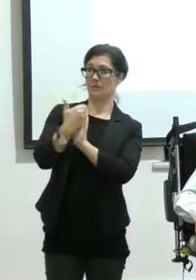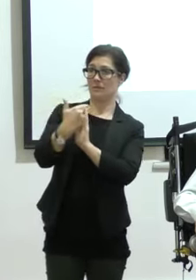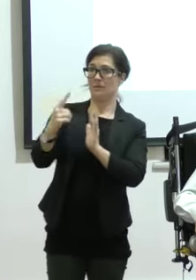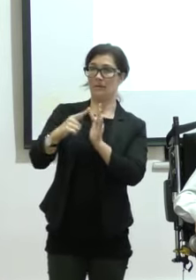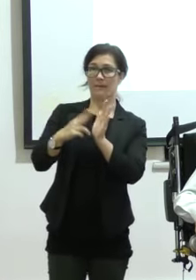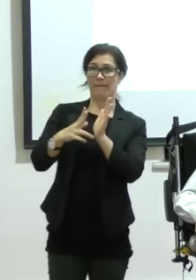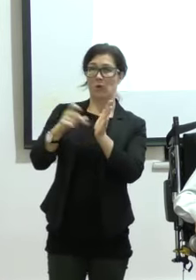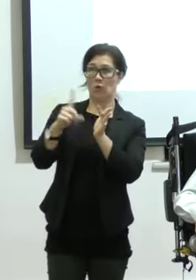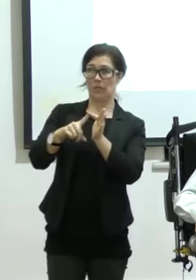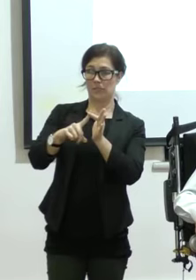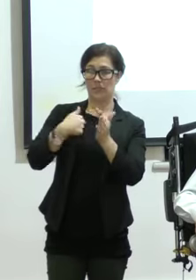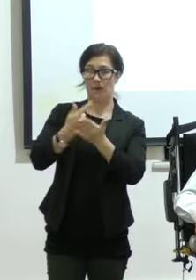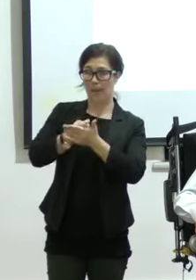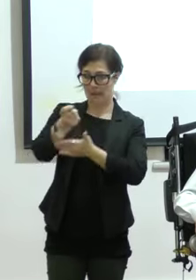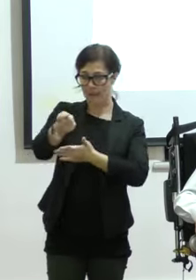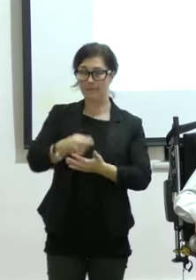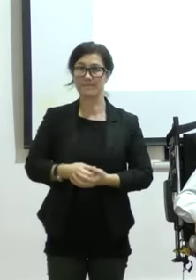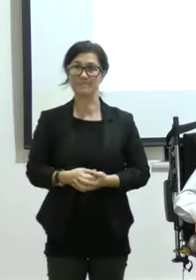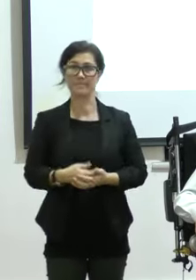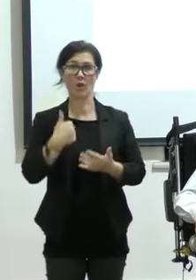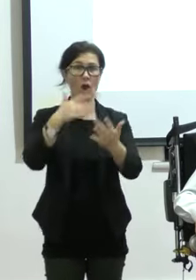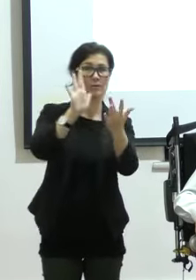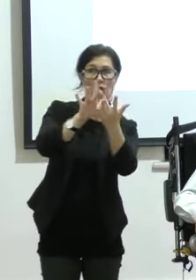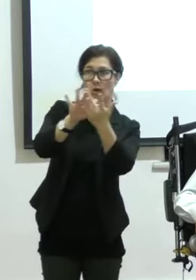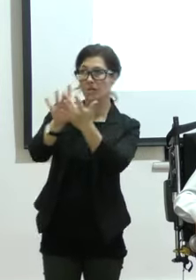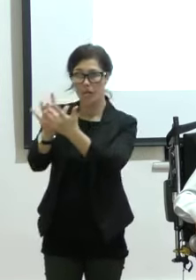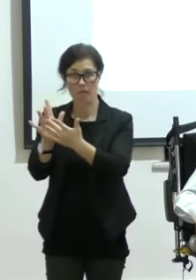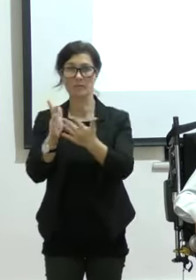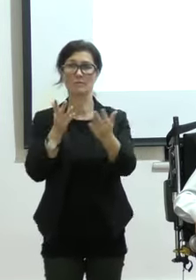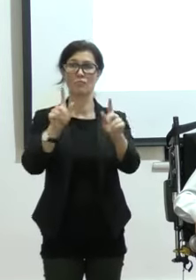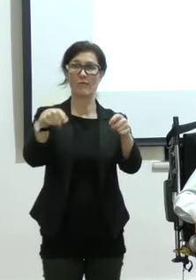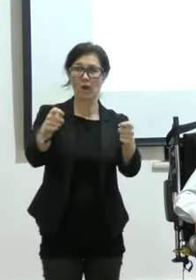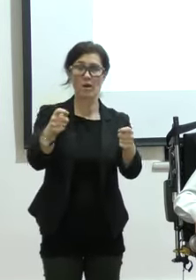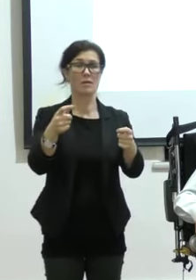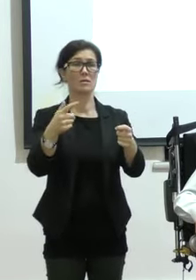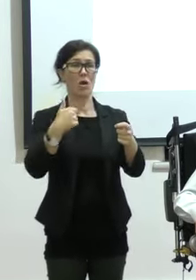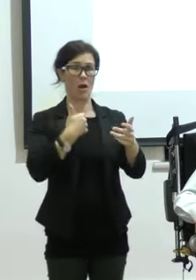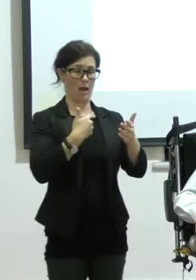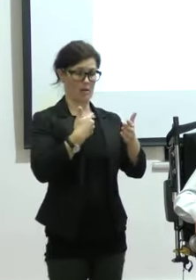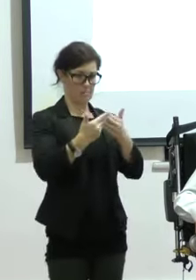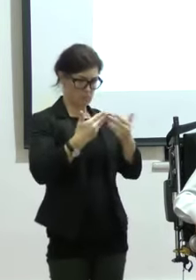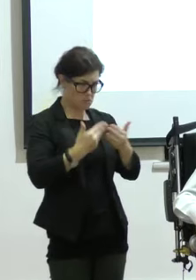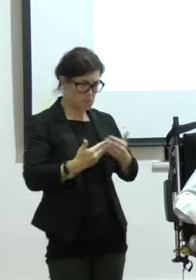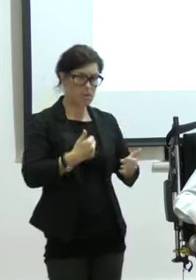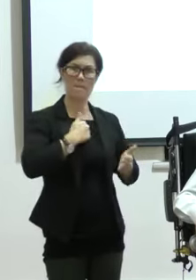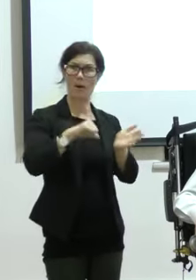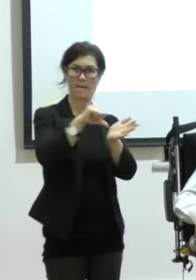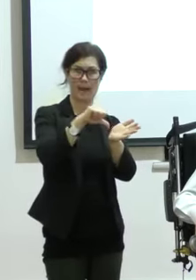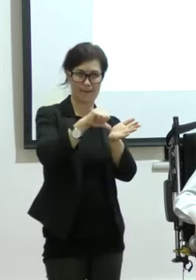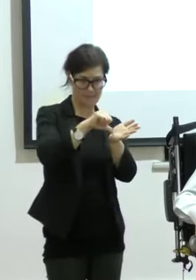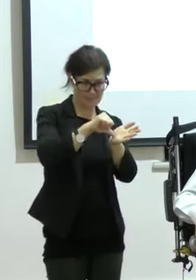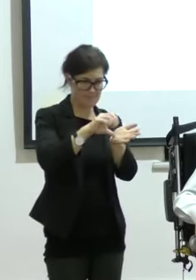with providers, you keep track of your budget, and you do more for yourself.